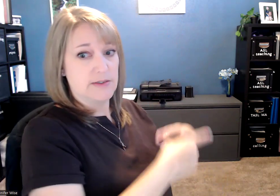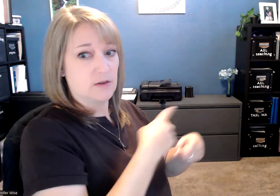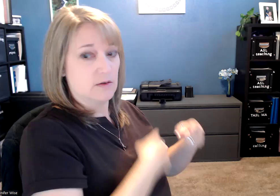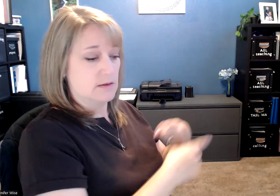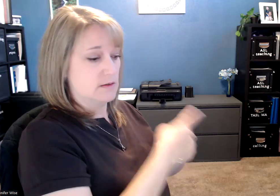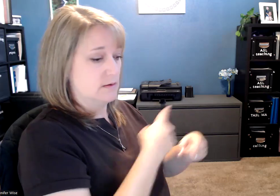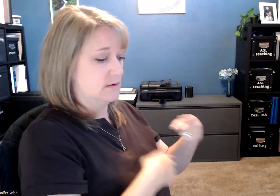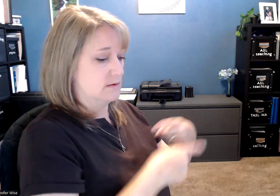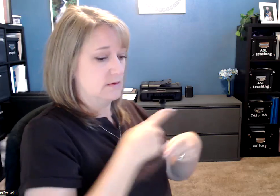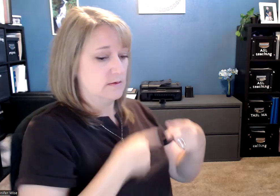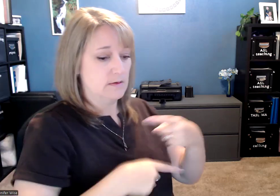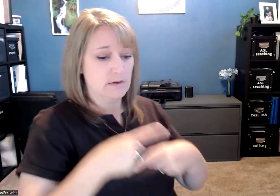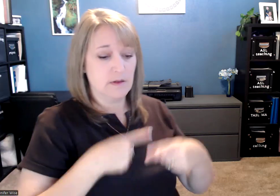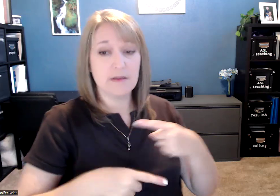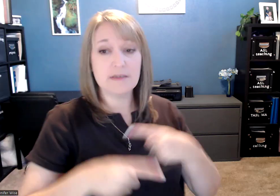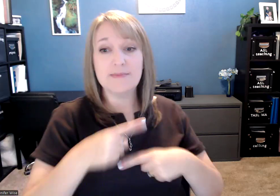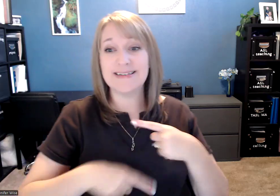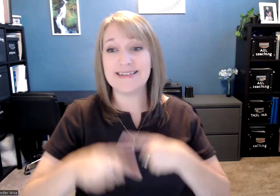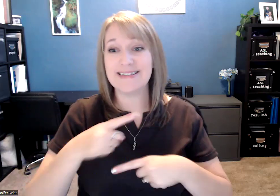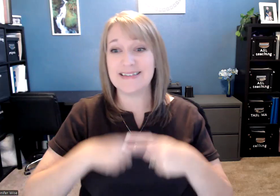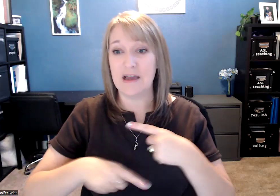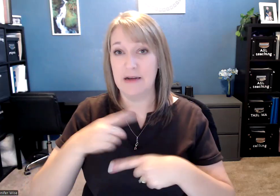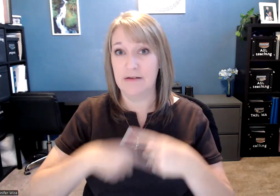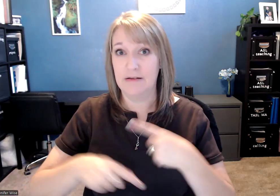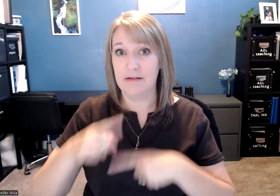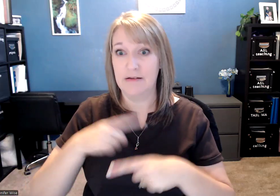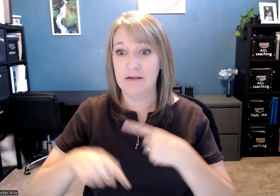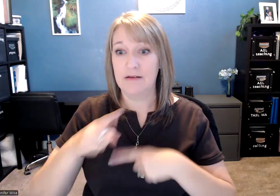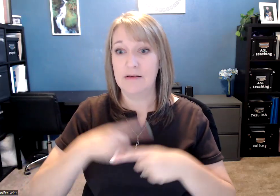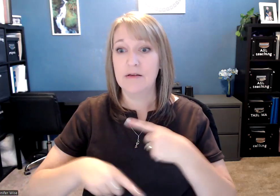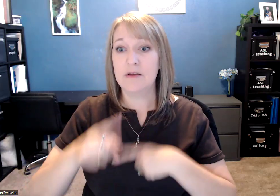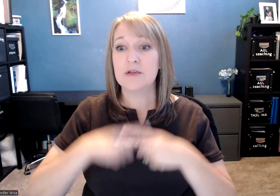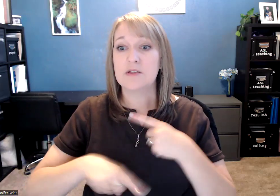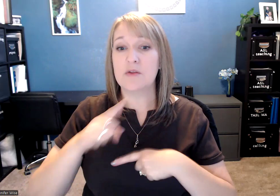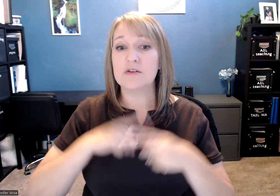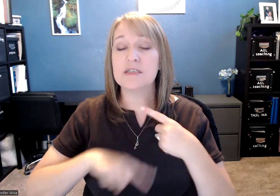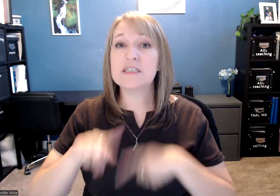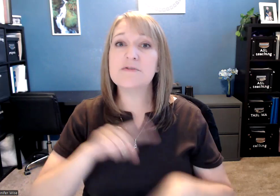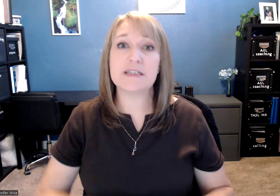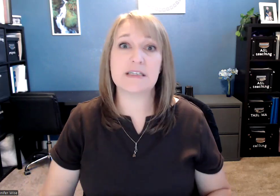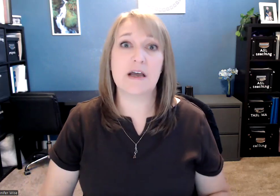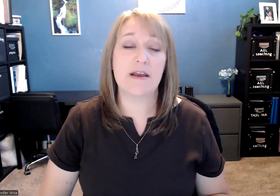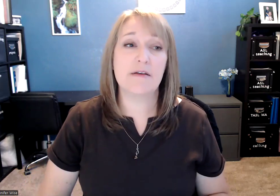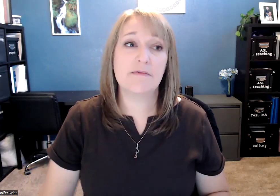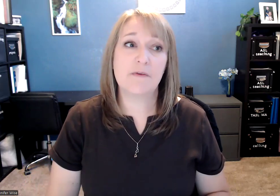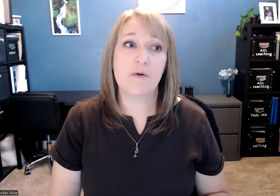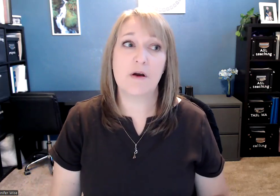circles. This means sign. So there's a different sign